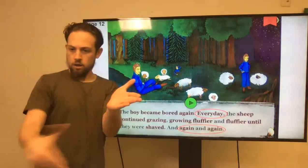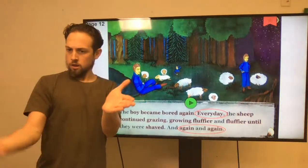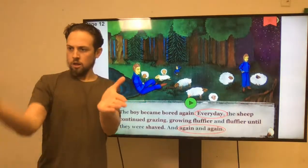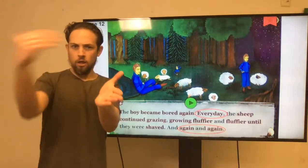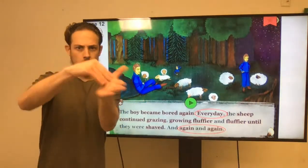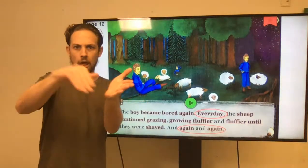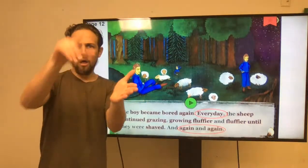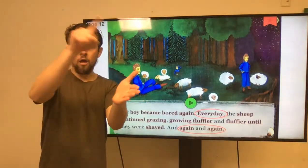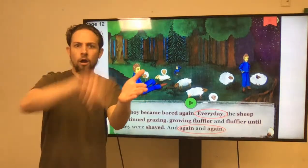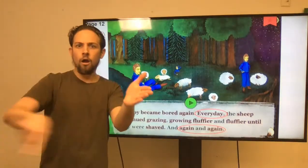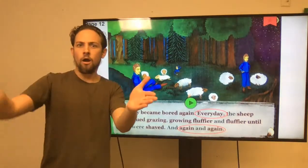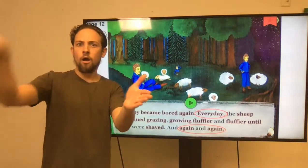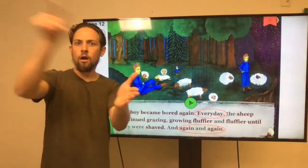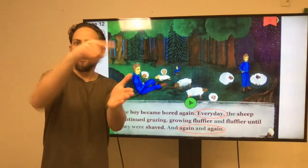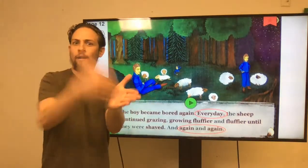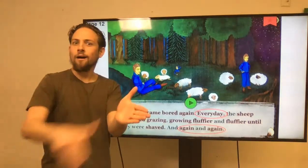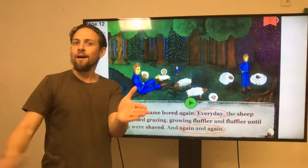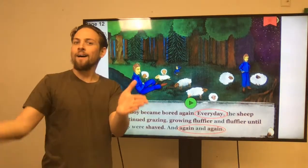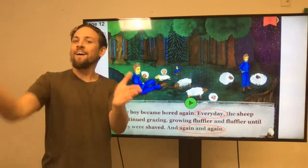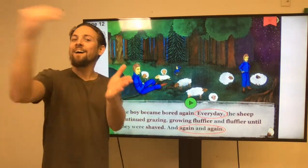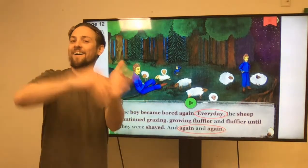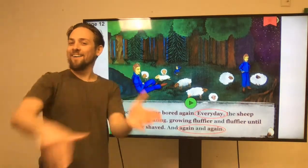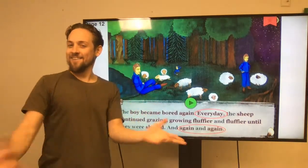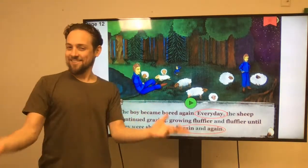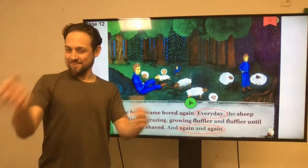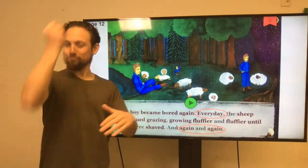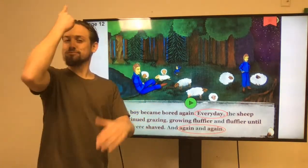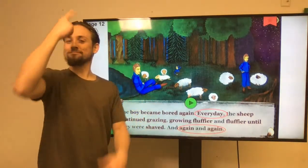We also see the English phrase, and again, and again.